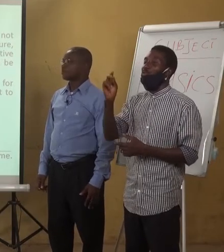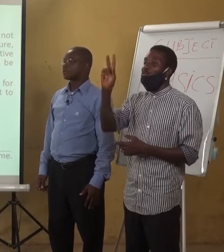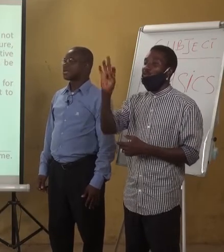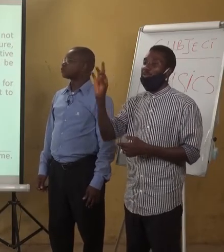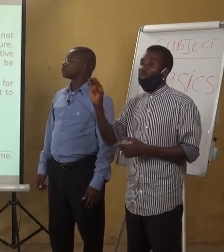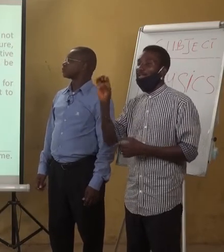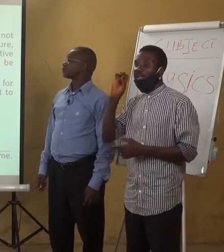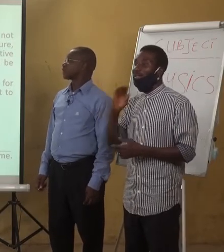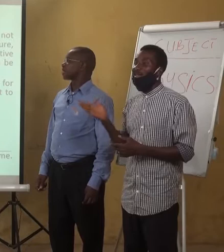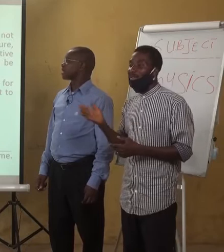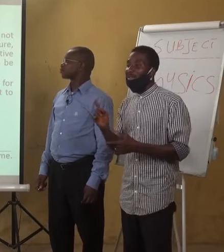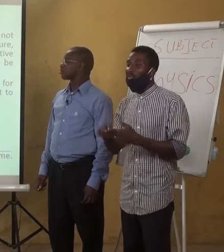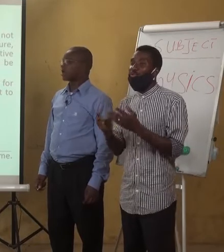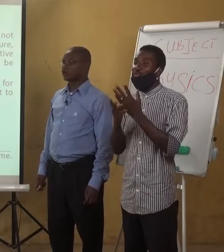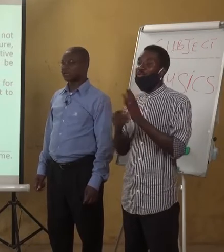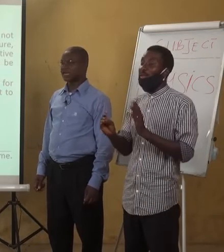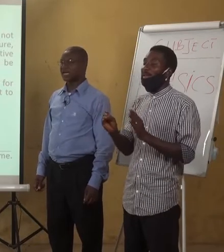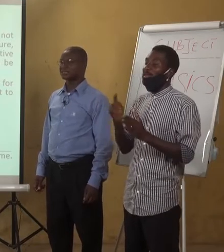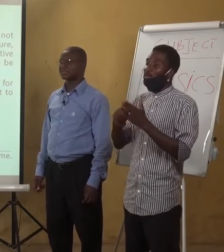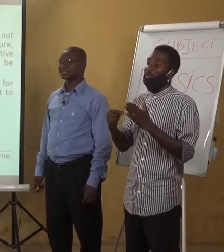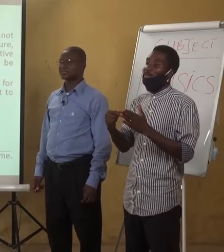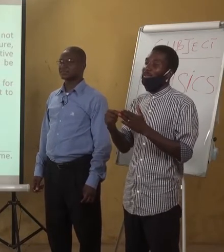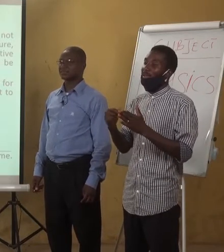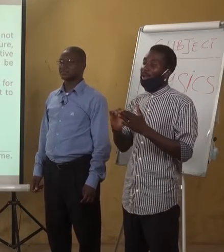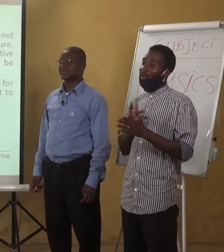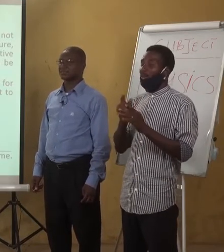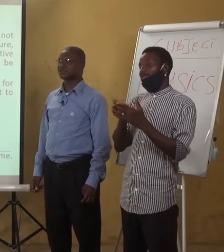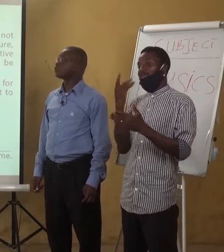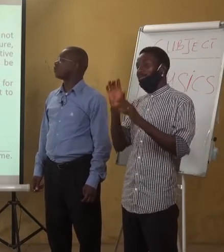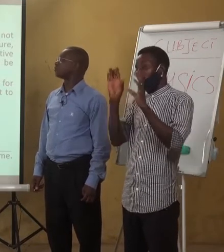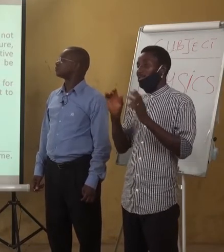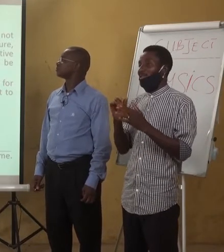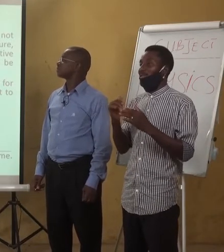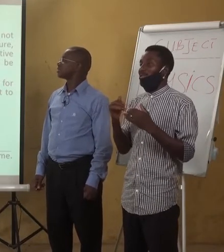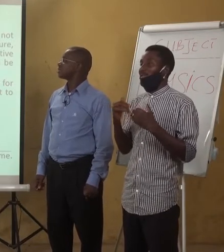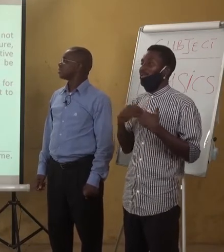and I'm here to summarize what my colleague has taught you